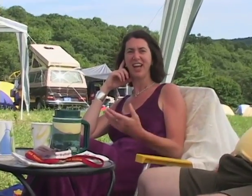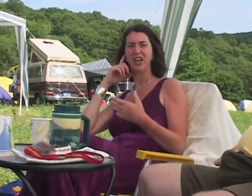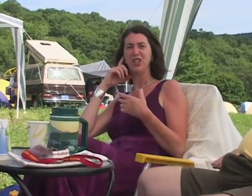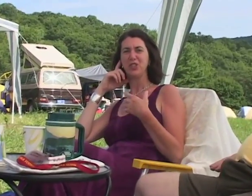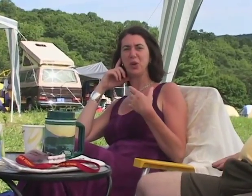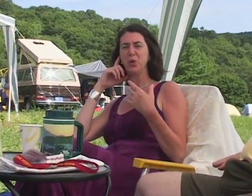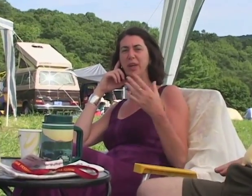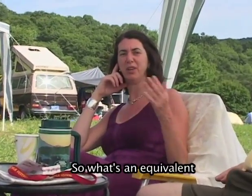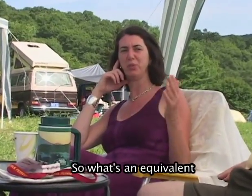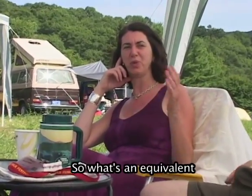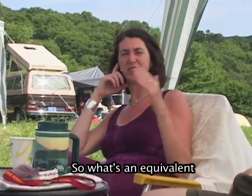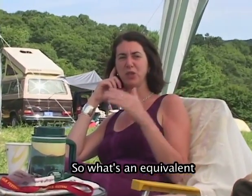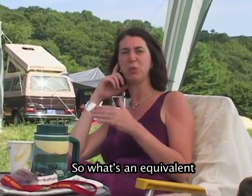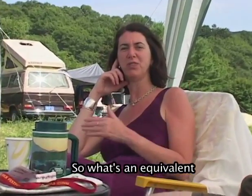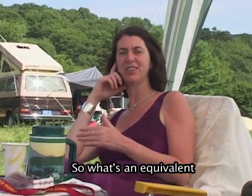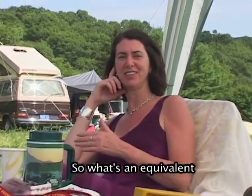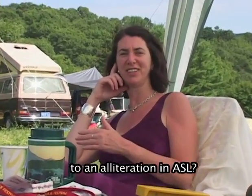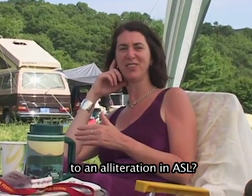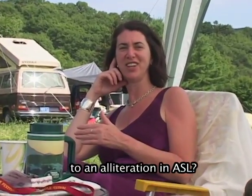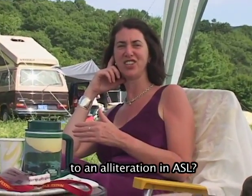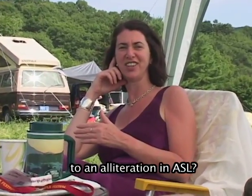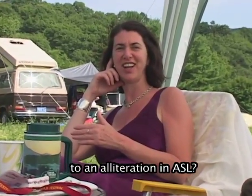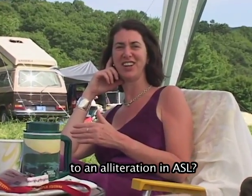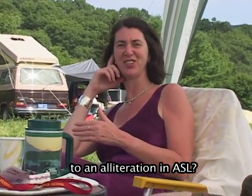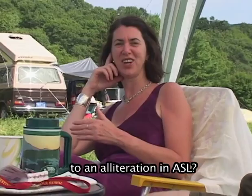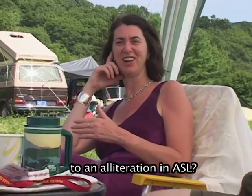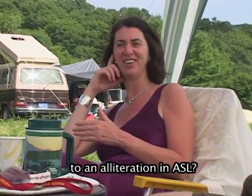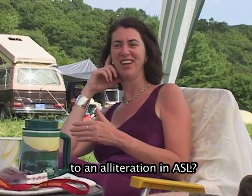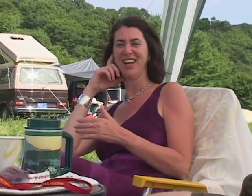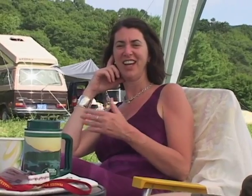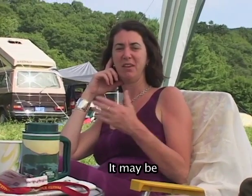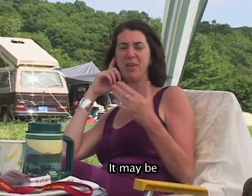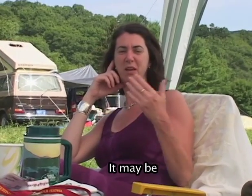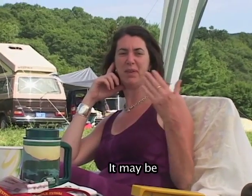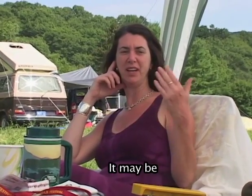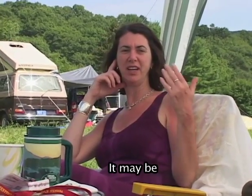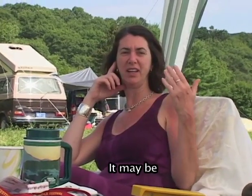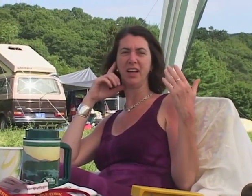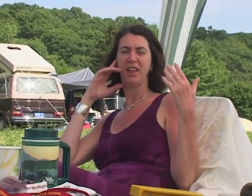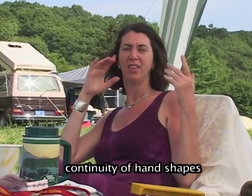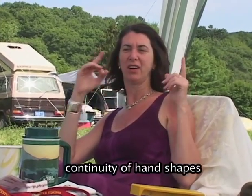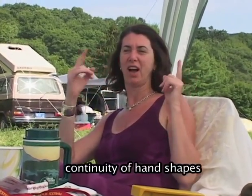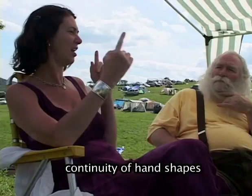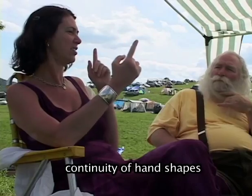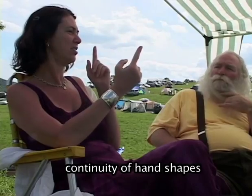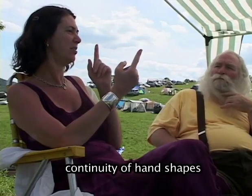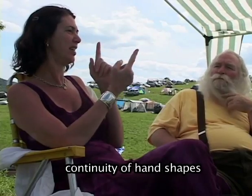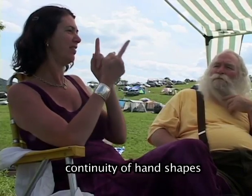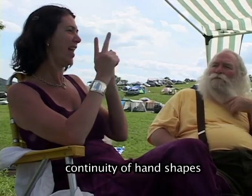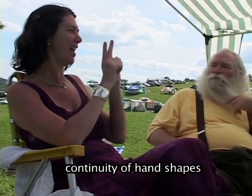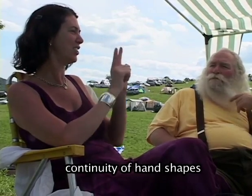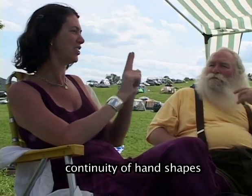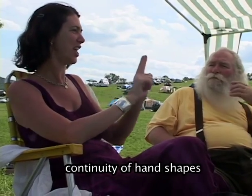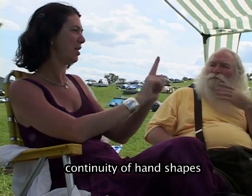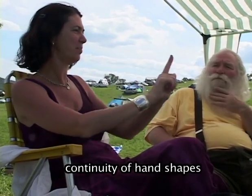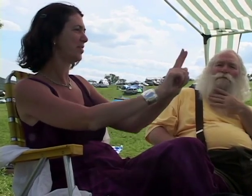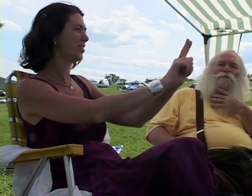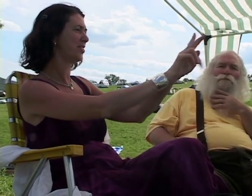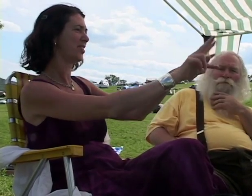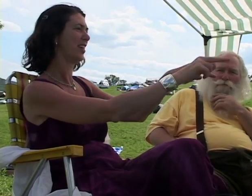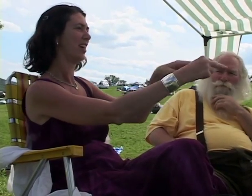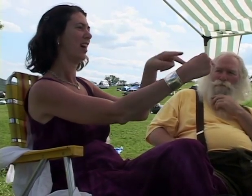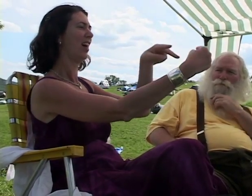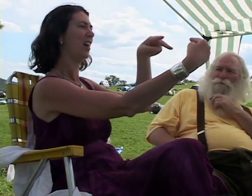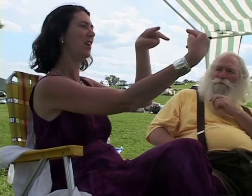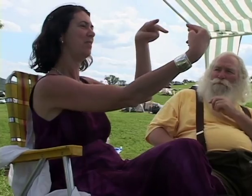alliteration. So what's an equivalent alliteration in ASL? It may be continuity of hand shapes.